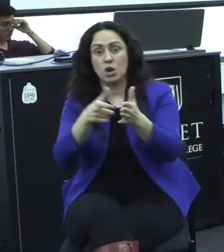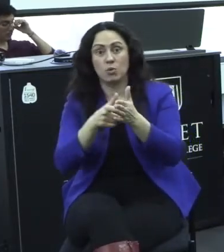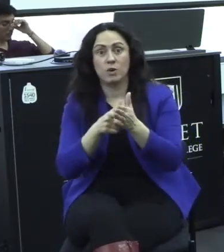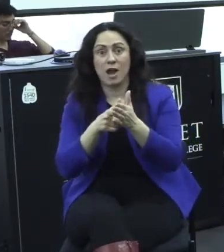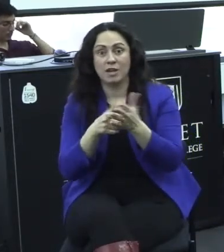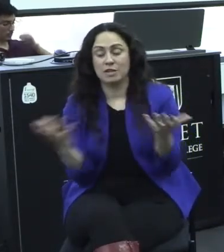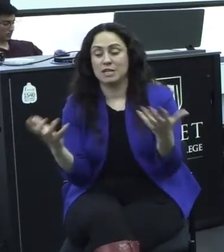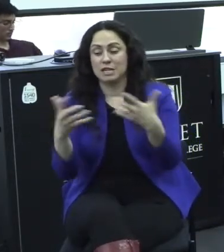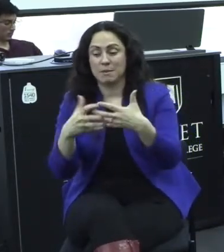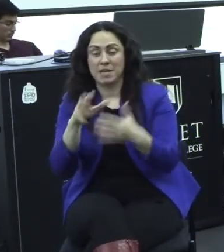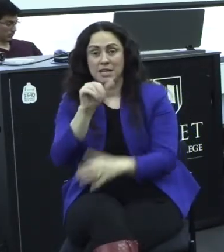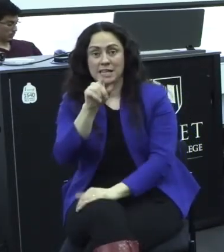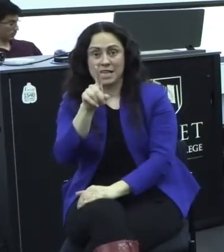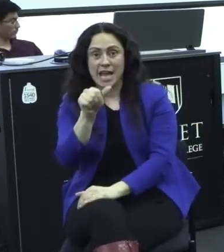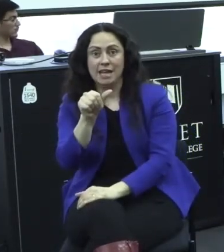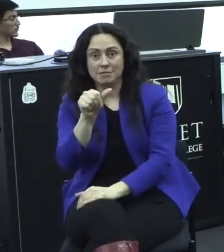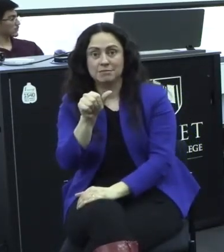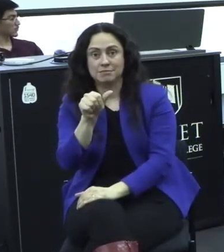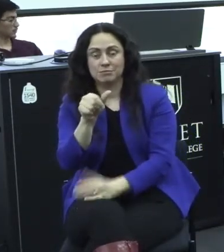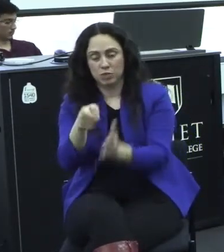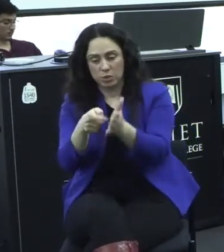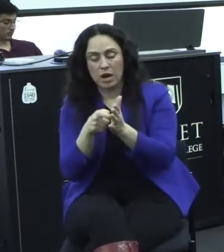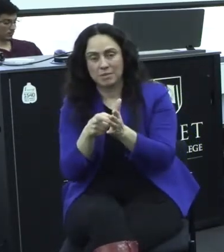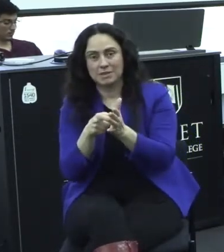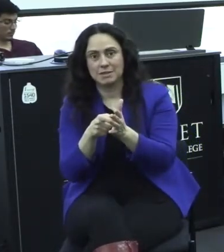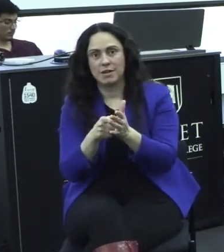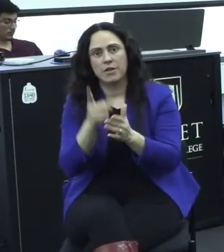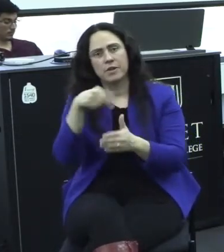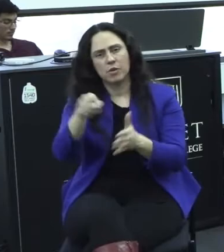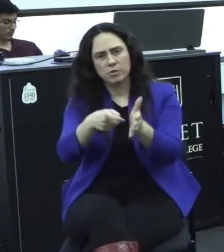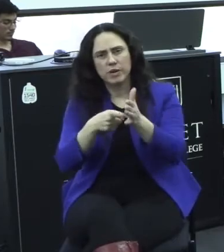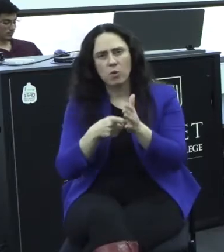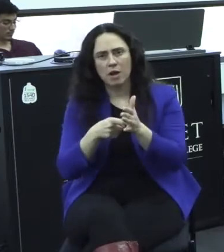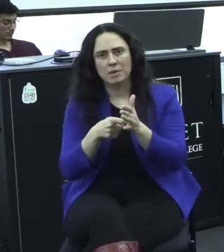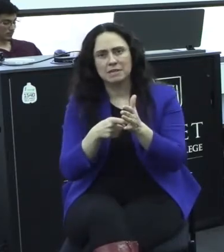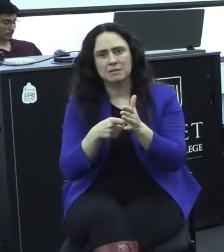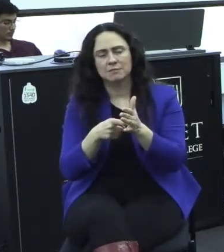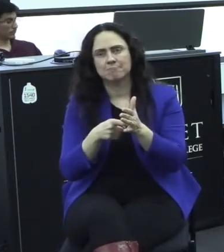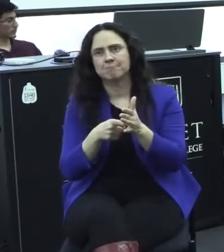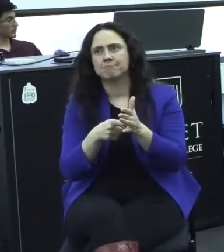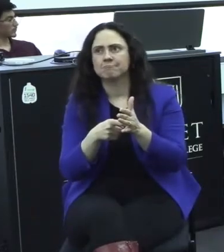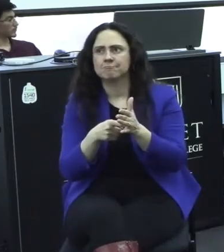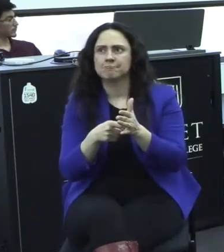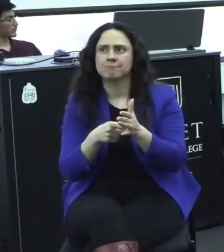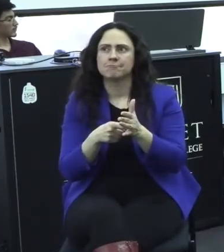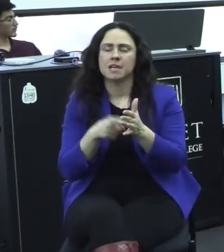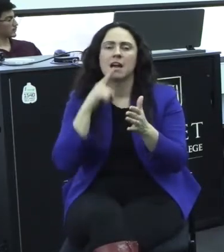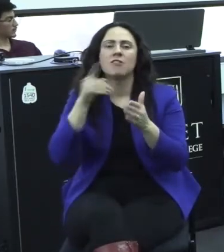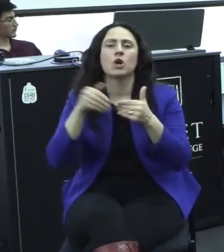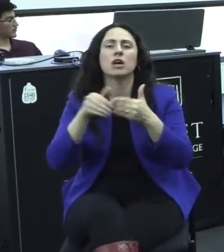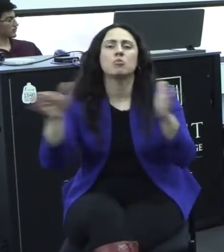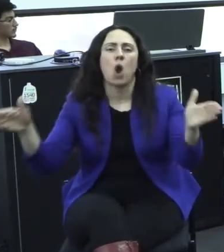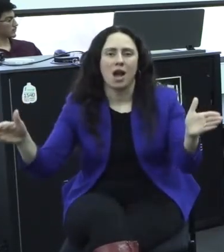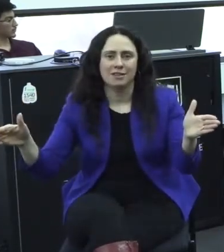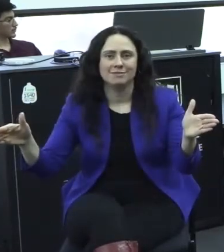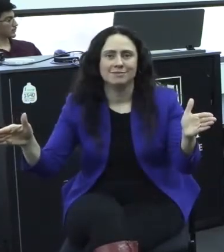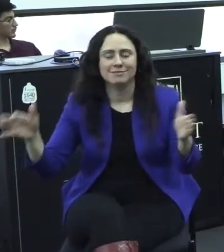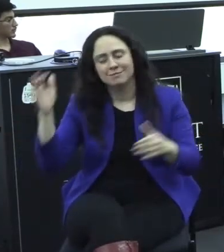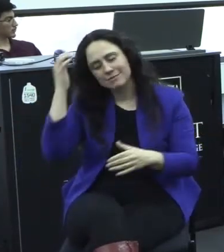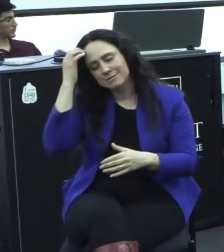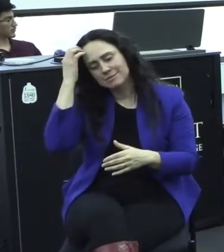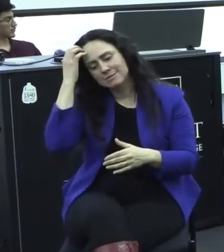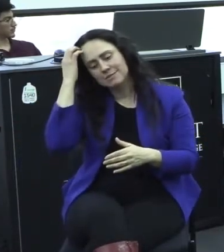requirements of the ADA. And those requirements are very broad. So they